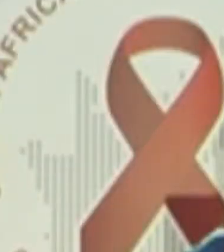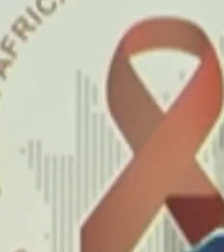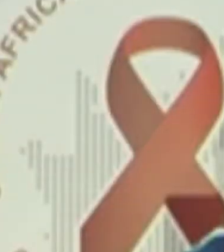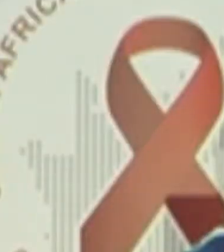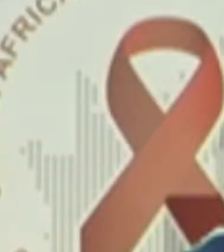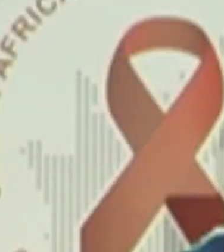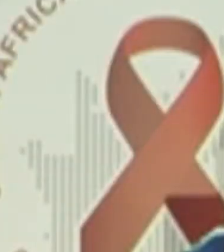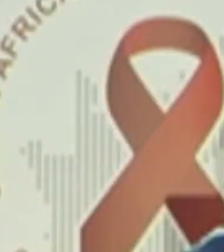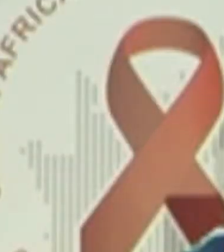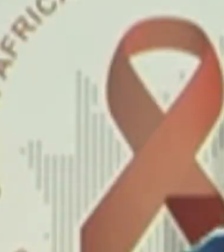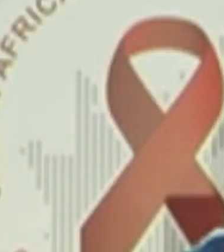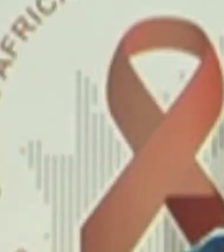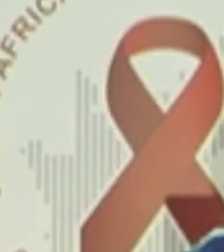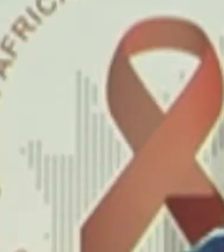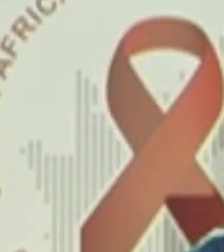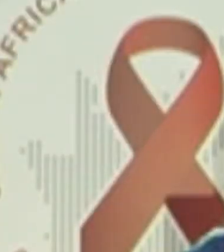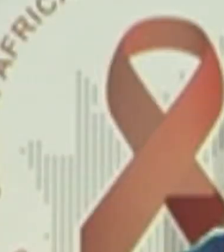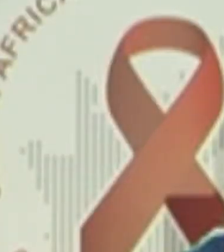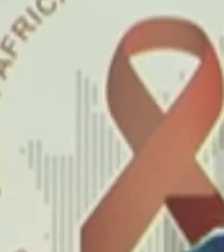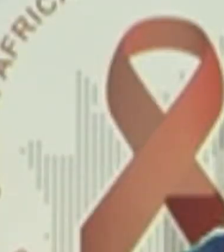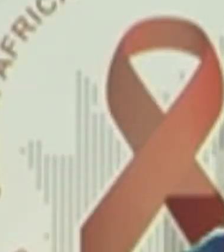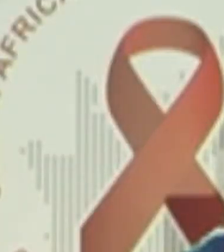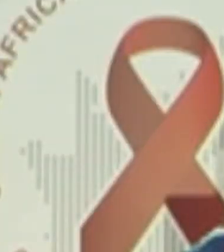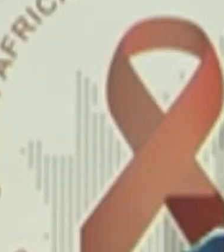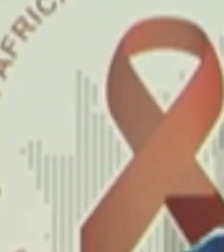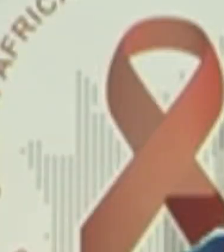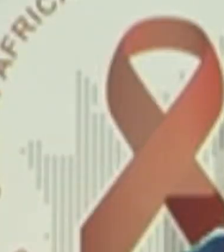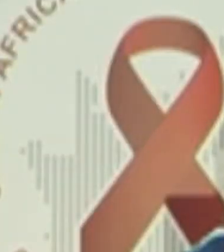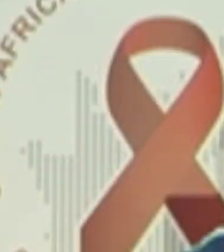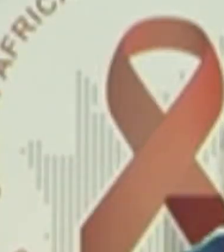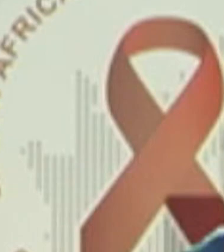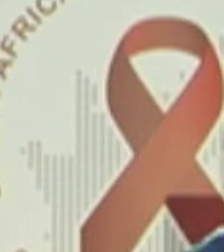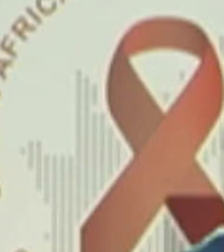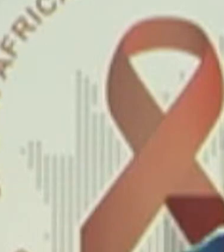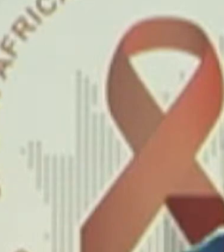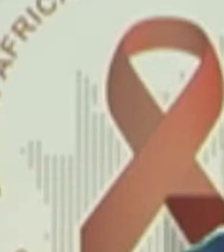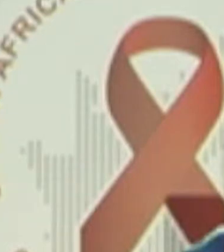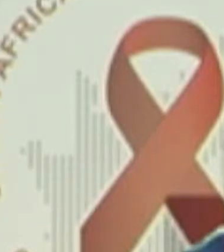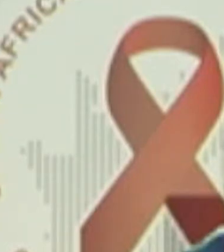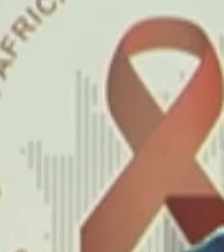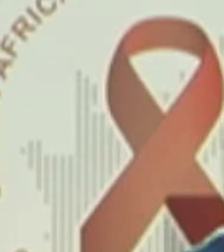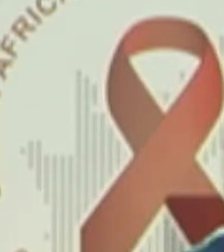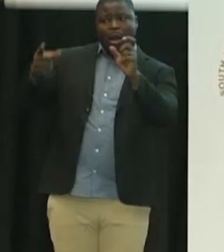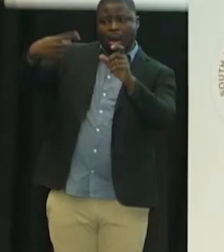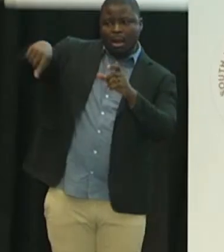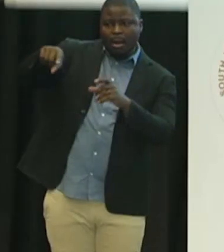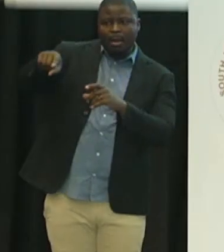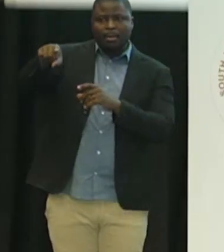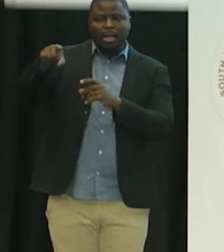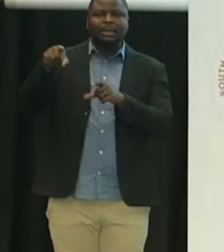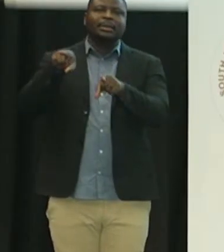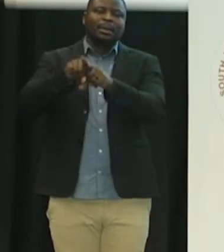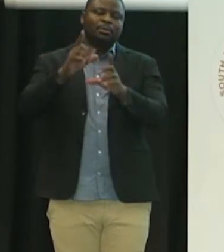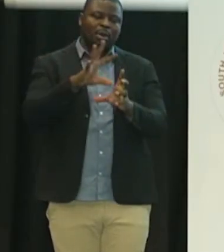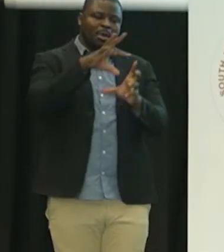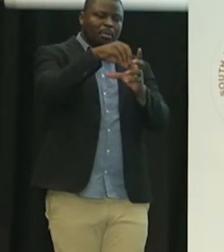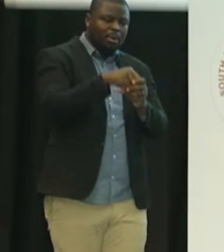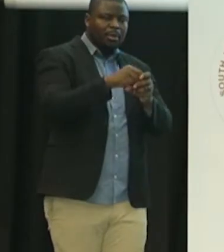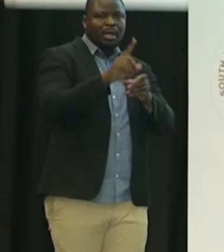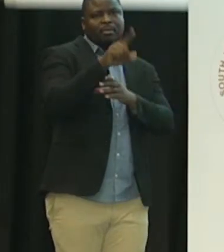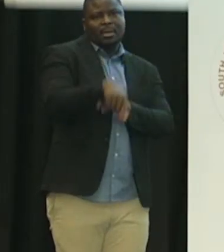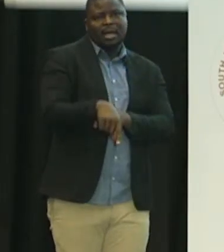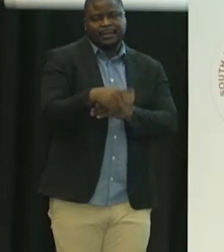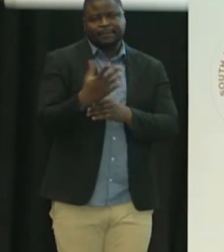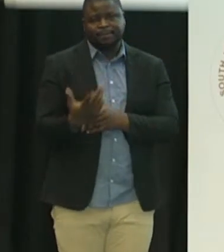inclusive of the key population and ensuring that the key population, they really participate. And whatever